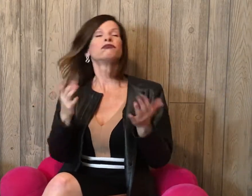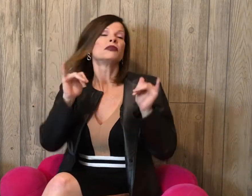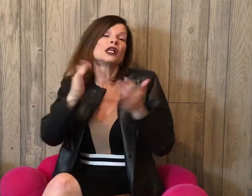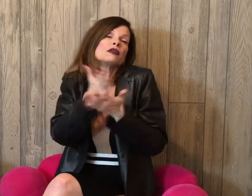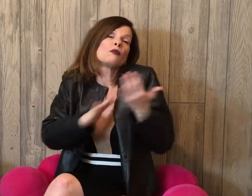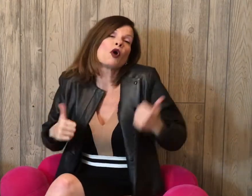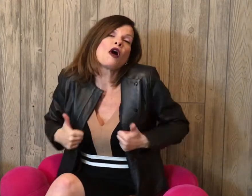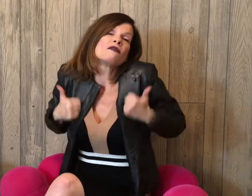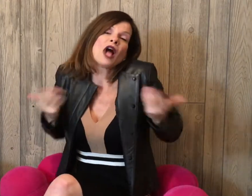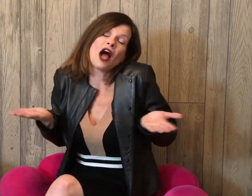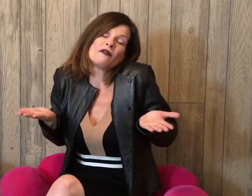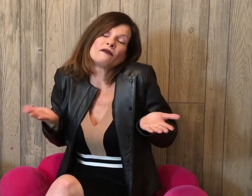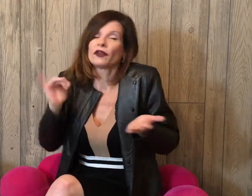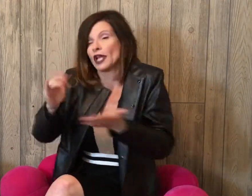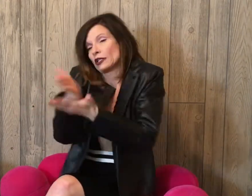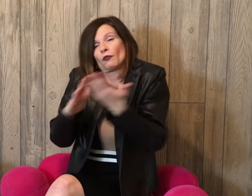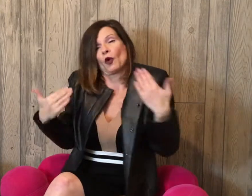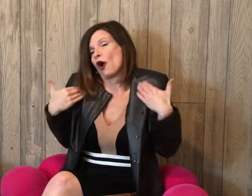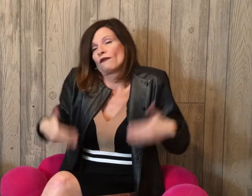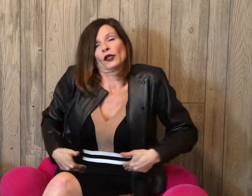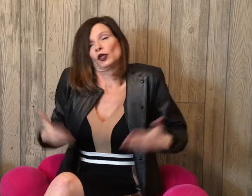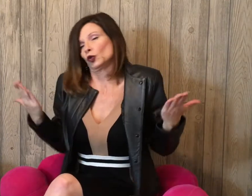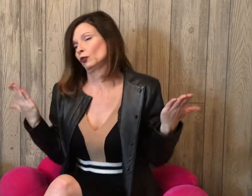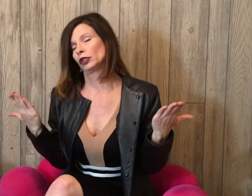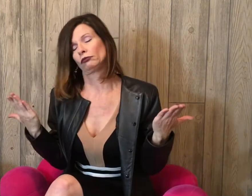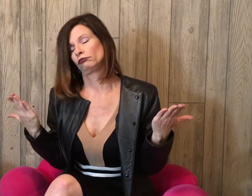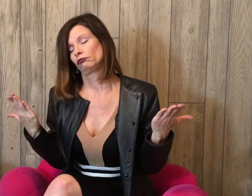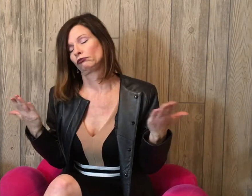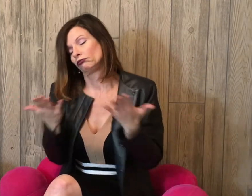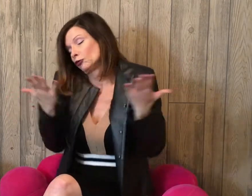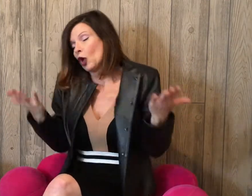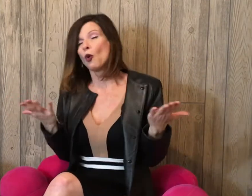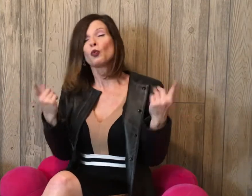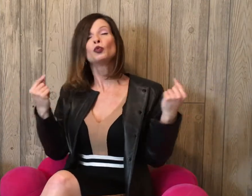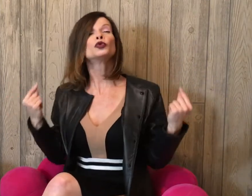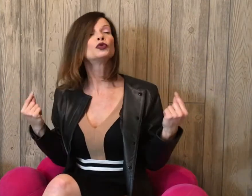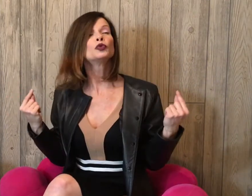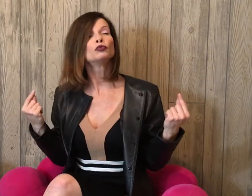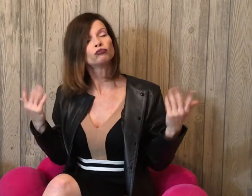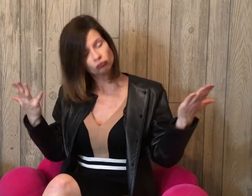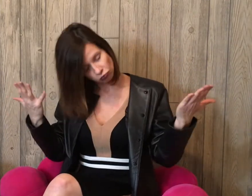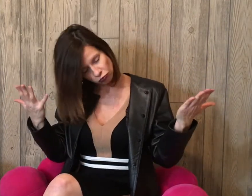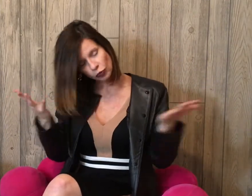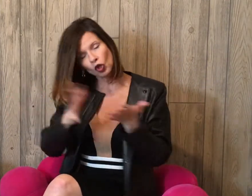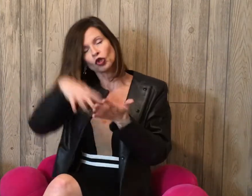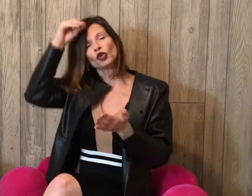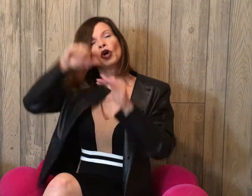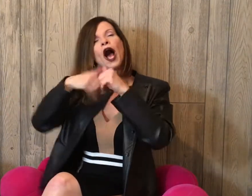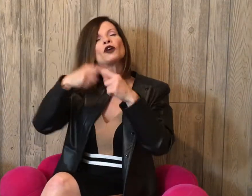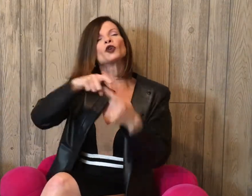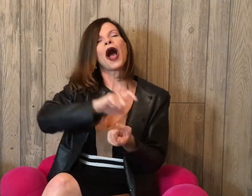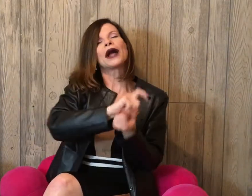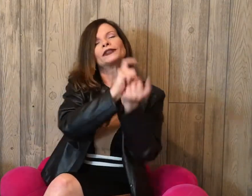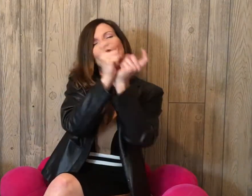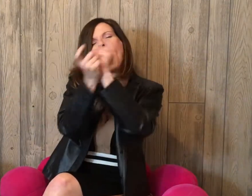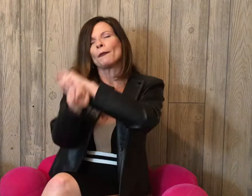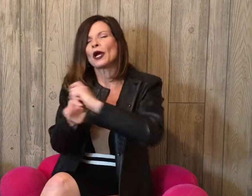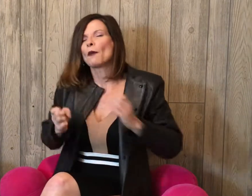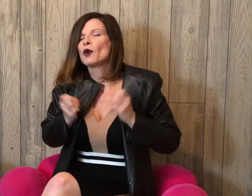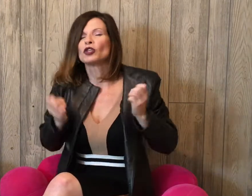don't understand them. But that's a part of life. That's a part of being human. So what are we going to do? Learn to